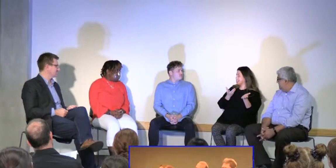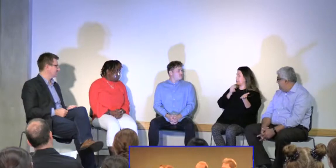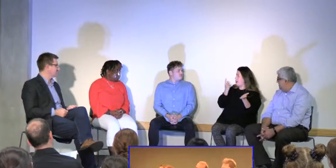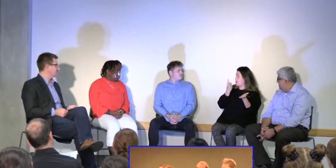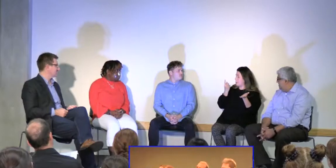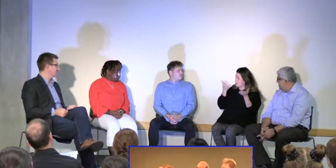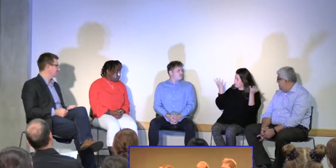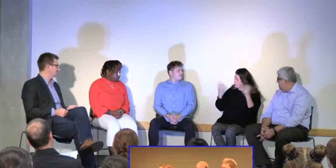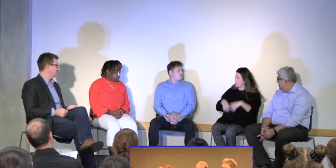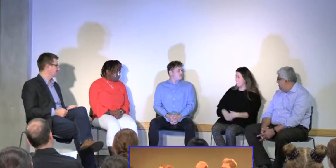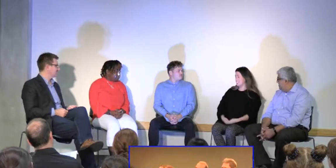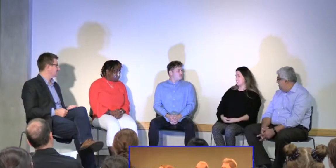that.